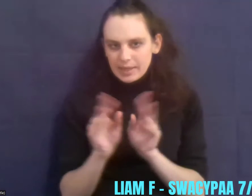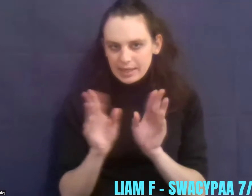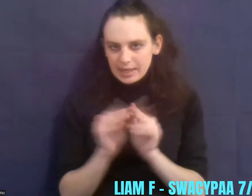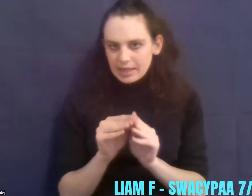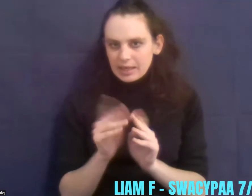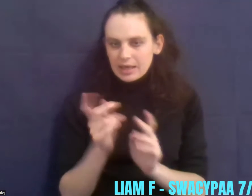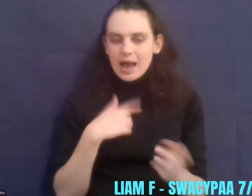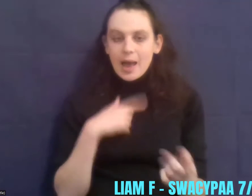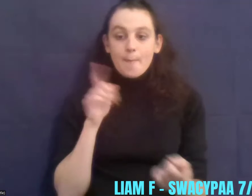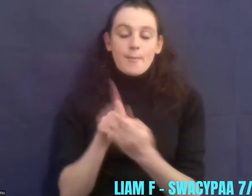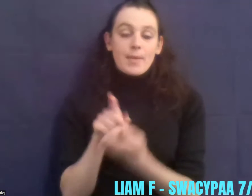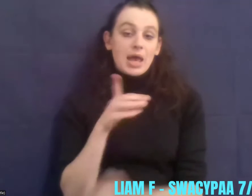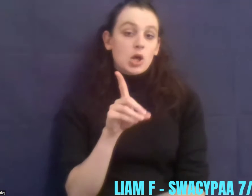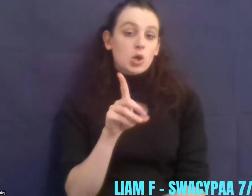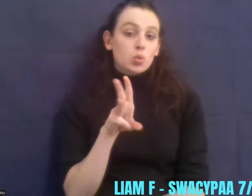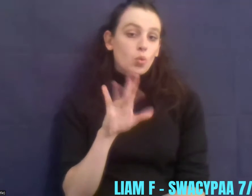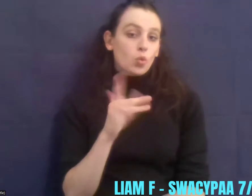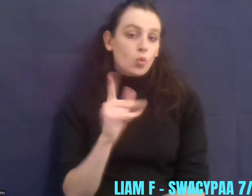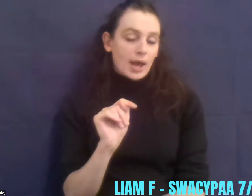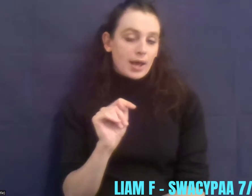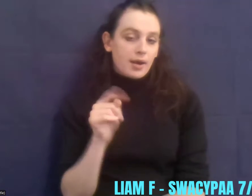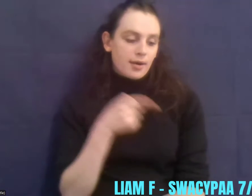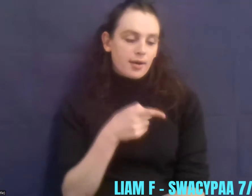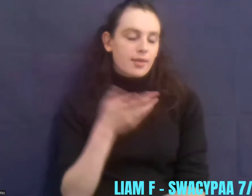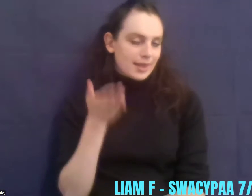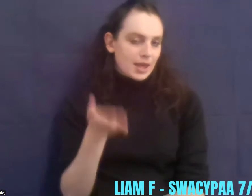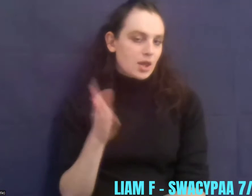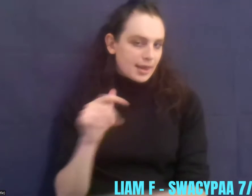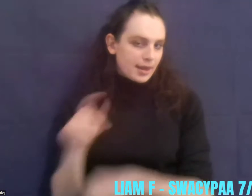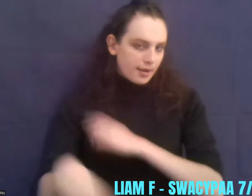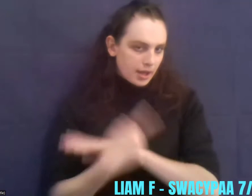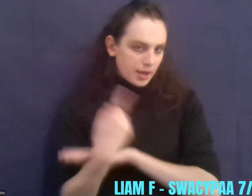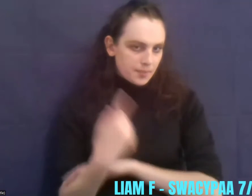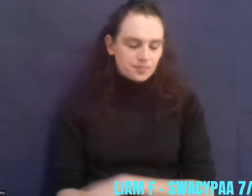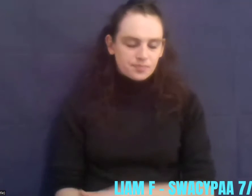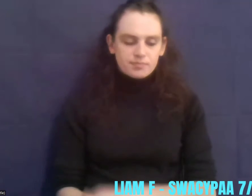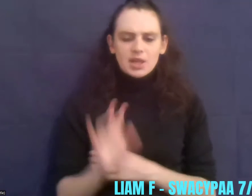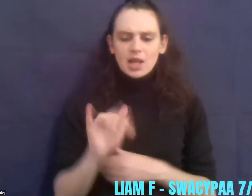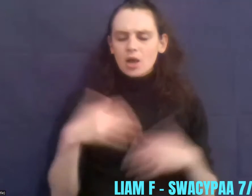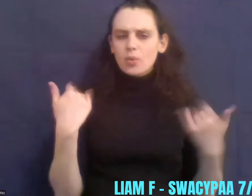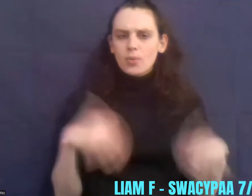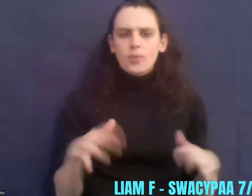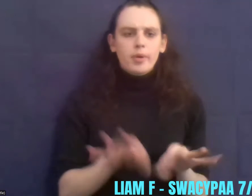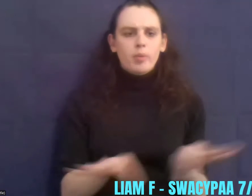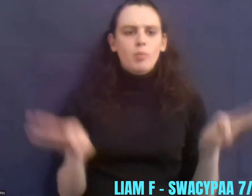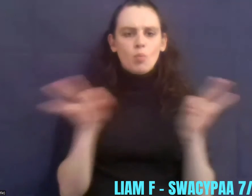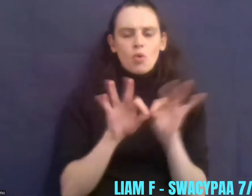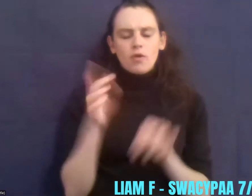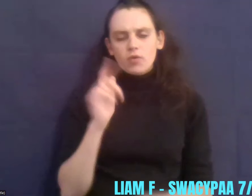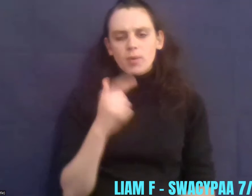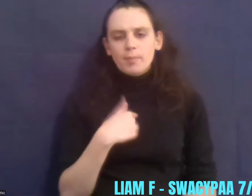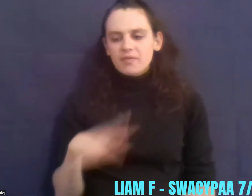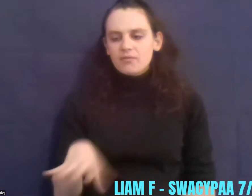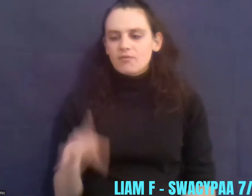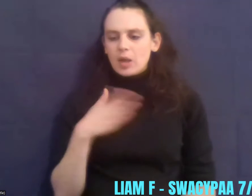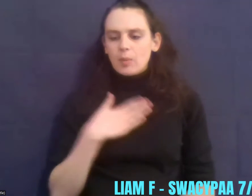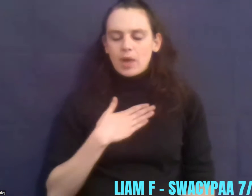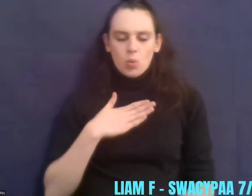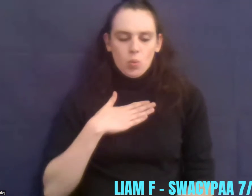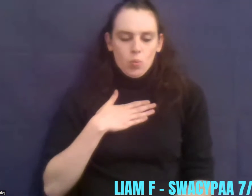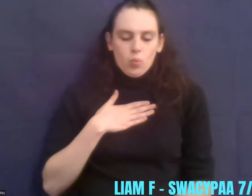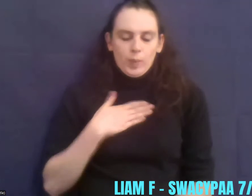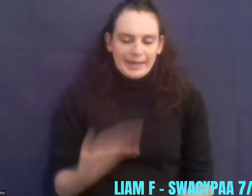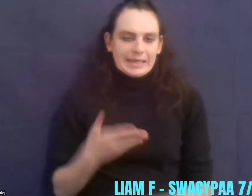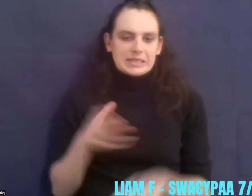next day. Um, and that was integral to me finding the willingness to actually do the work.